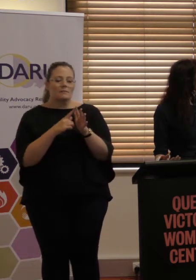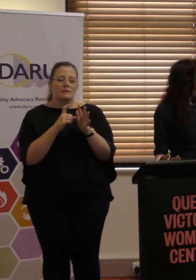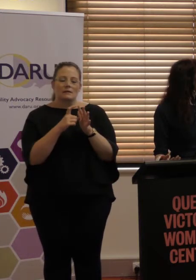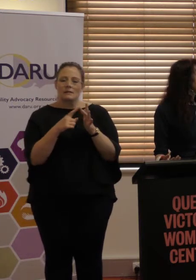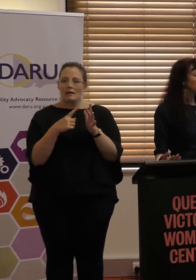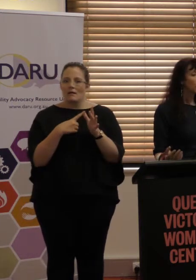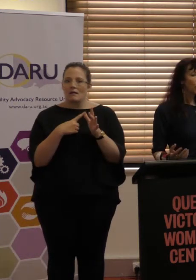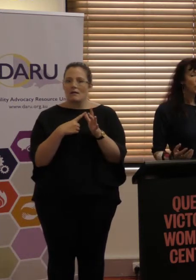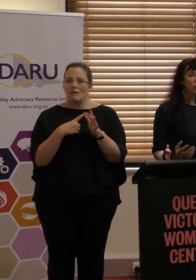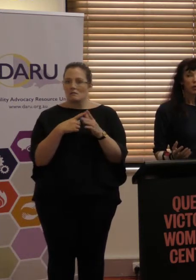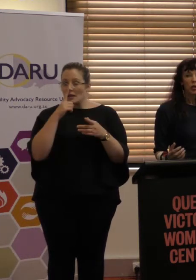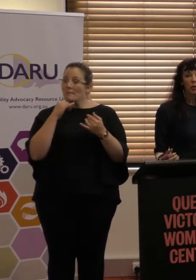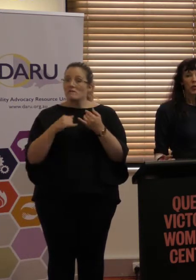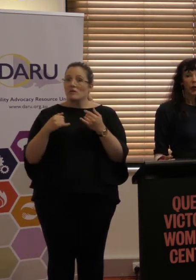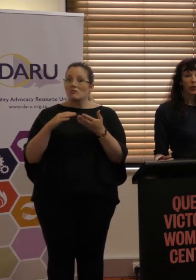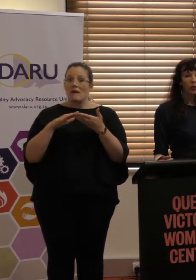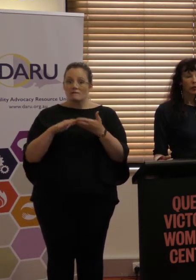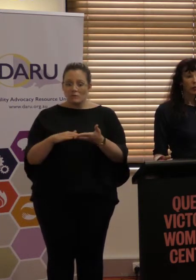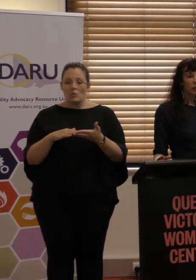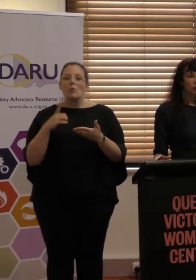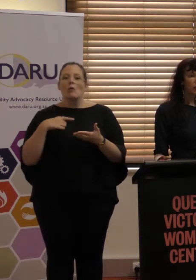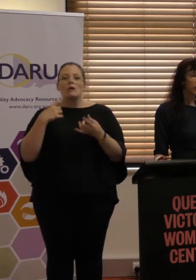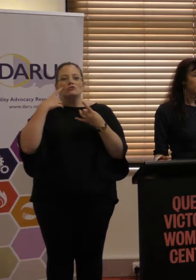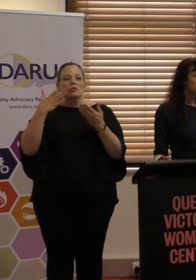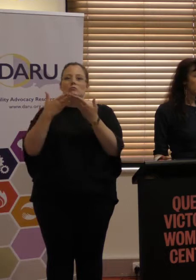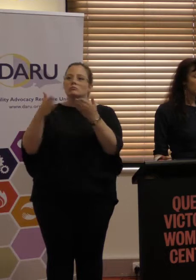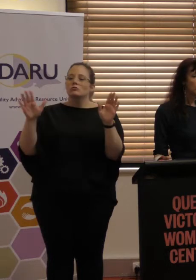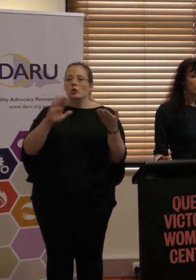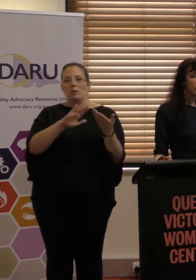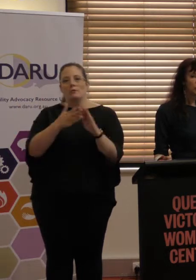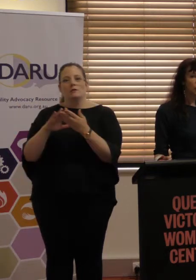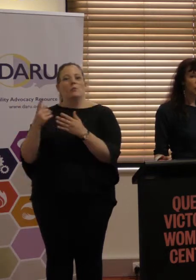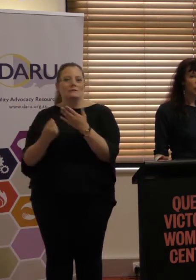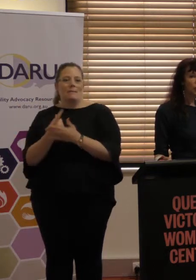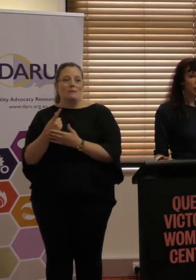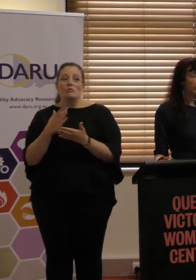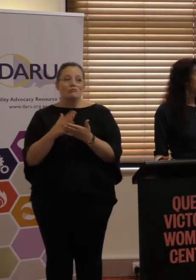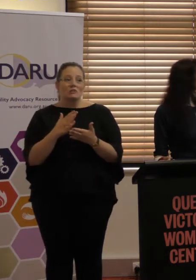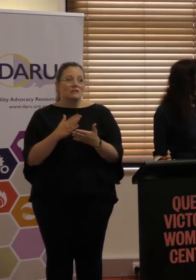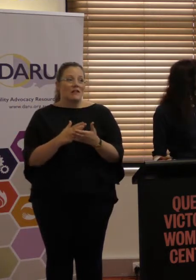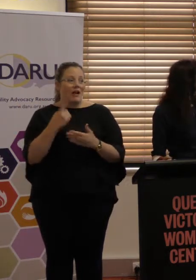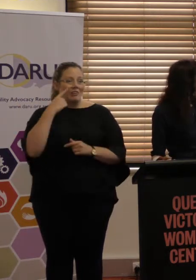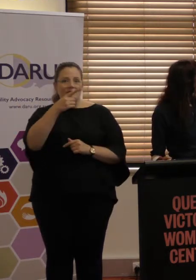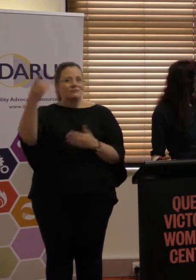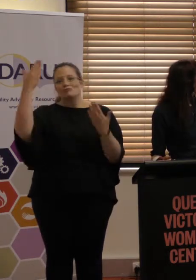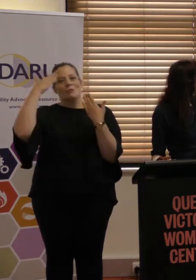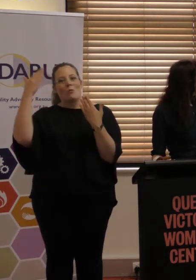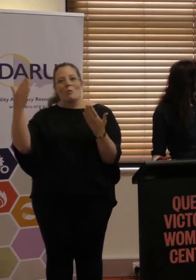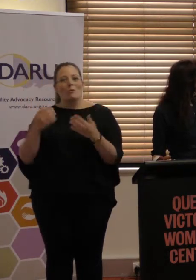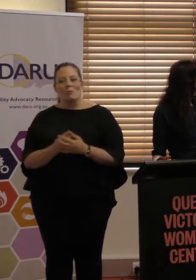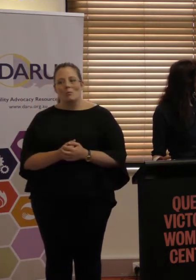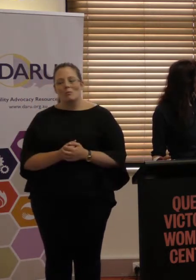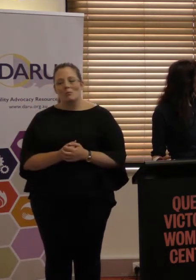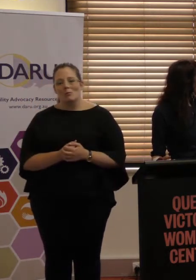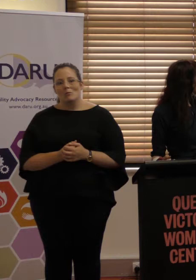that it shows the community what's going on, because I don't believe the community does know what's going on.